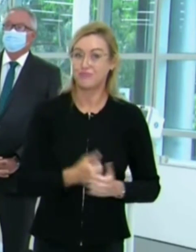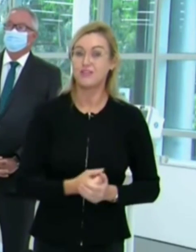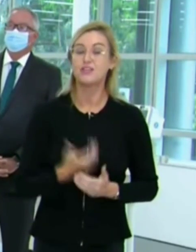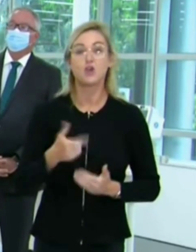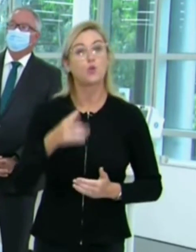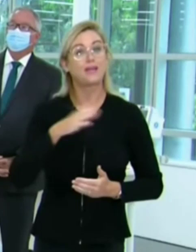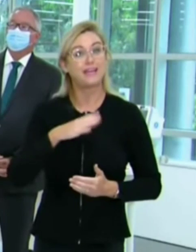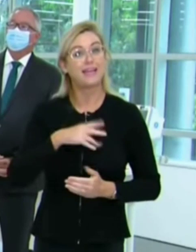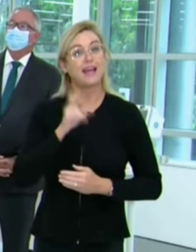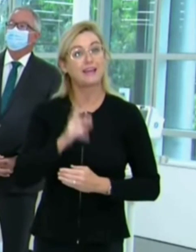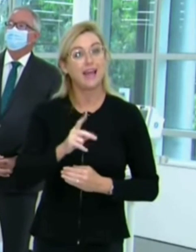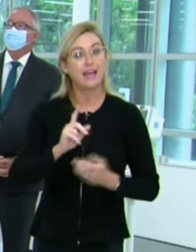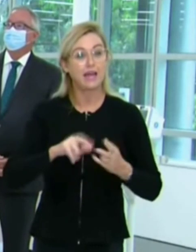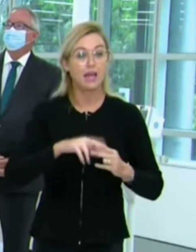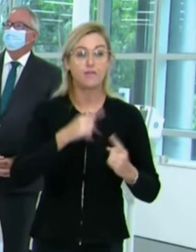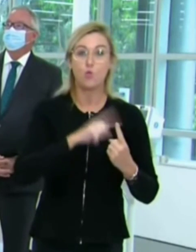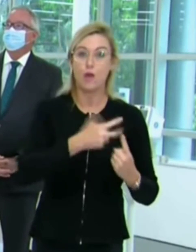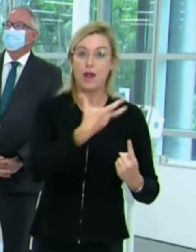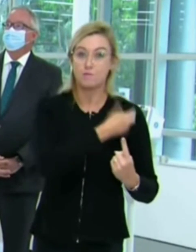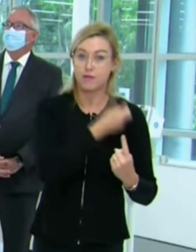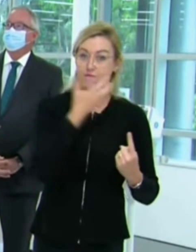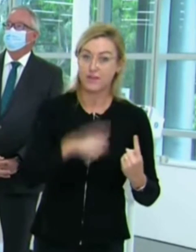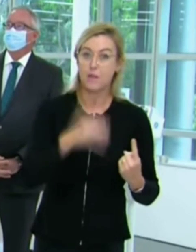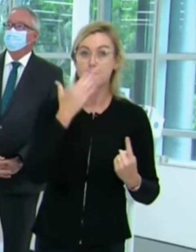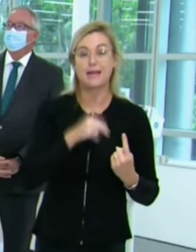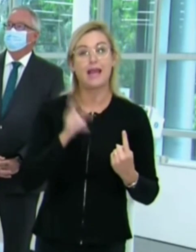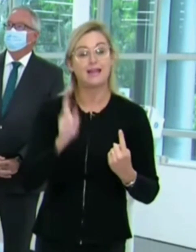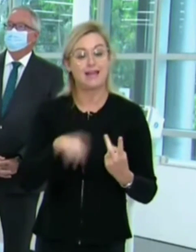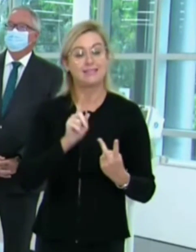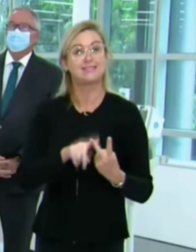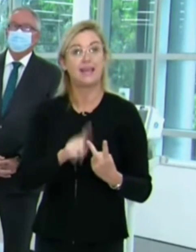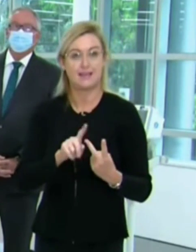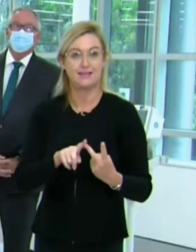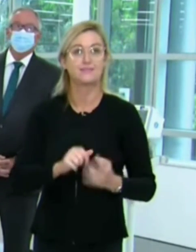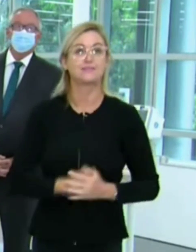that has ensured we can open up as quickly and as safely as possible.